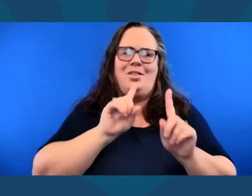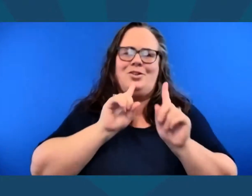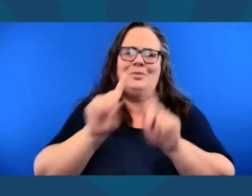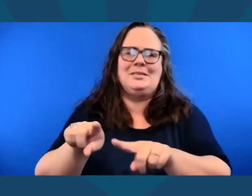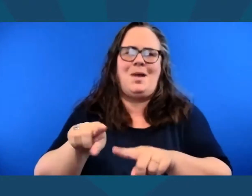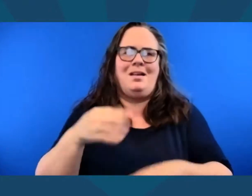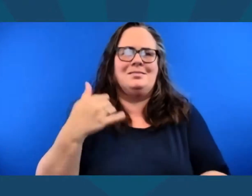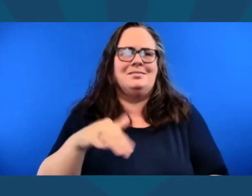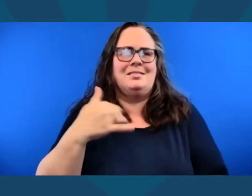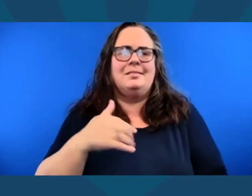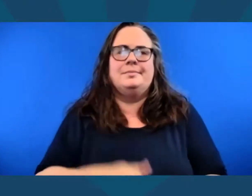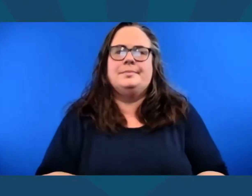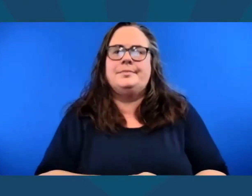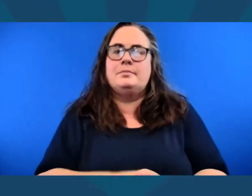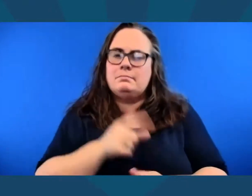it.